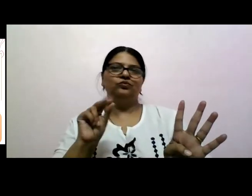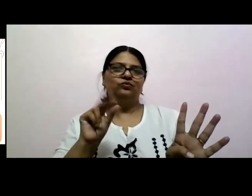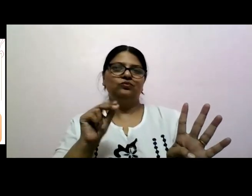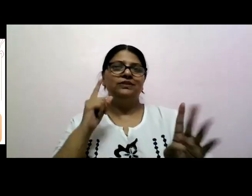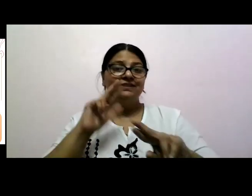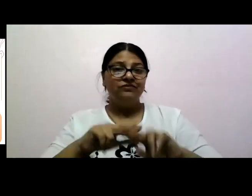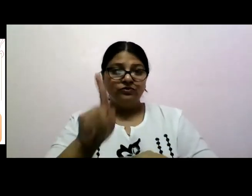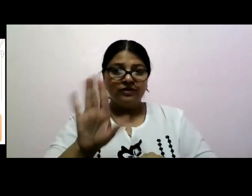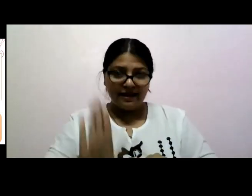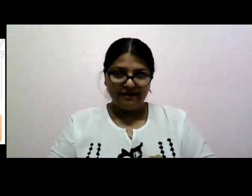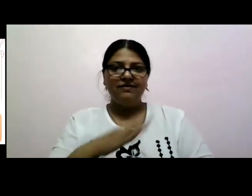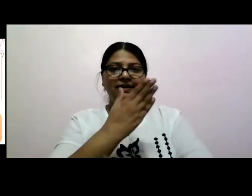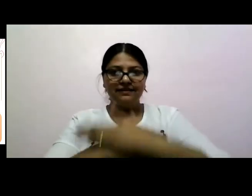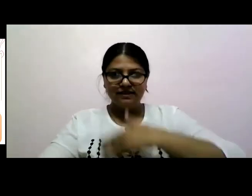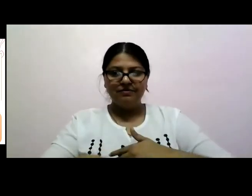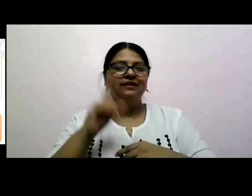and empowerment.